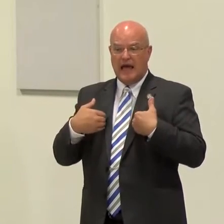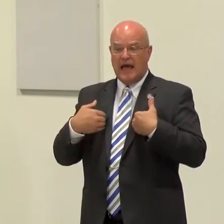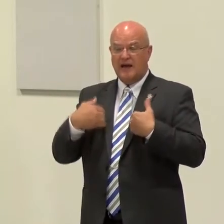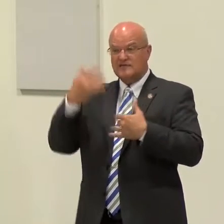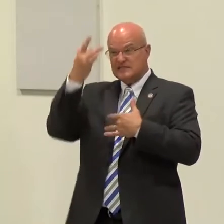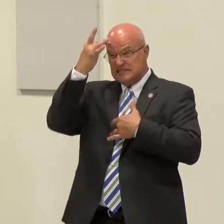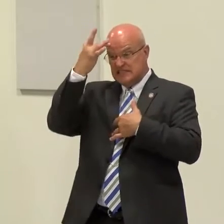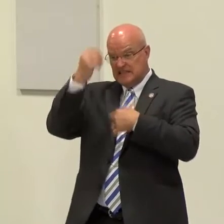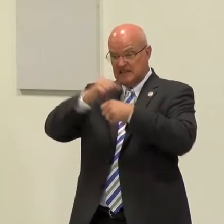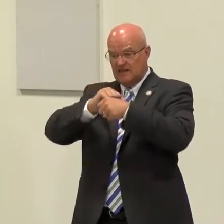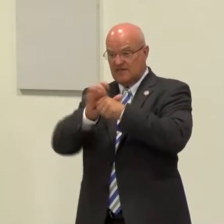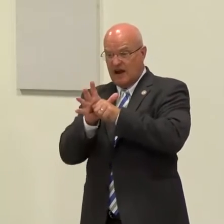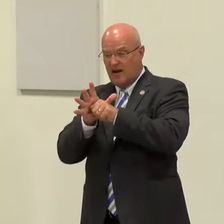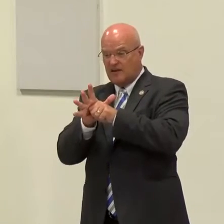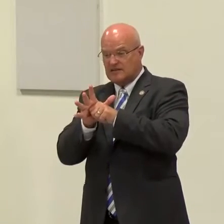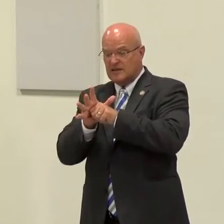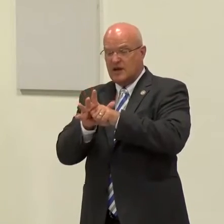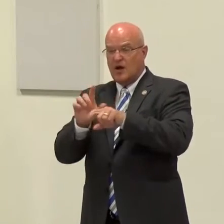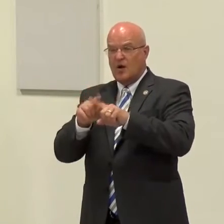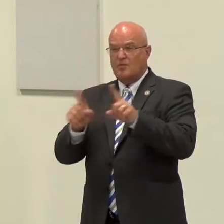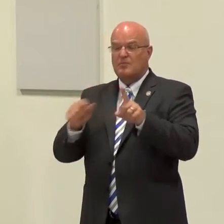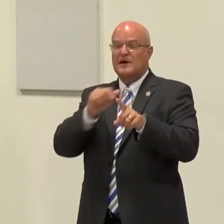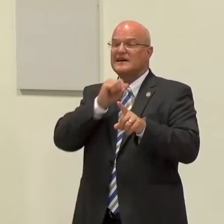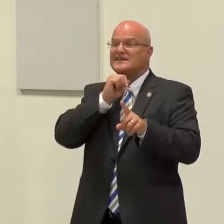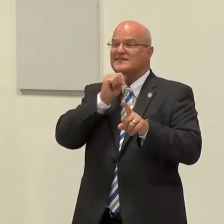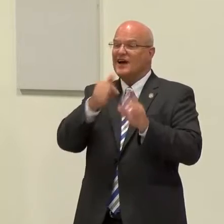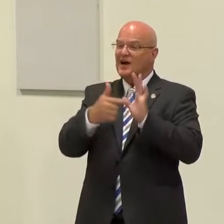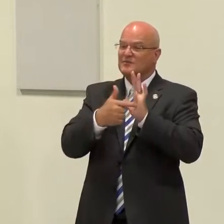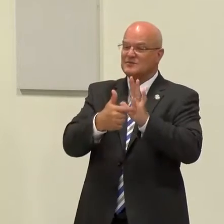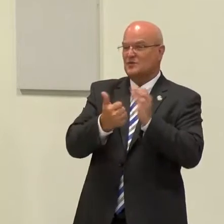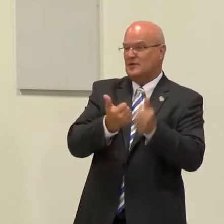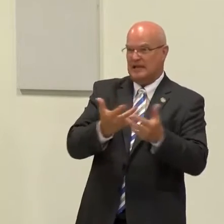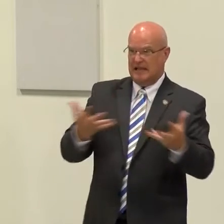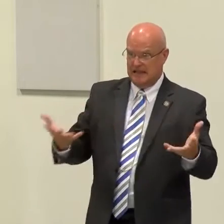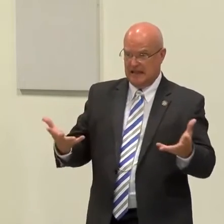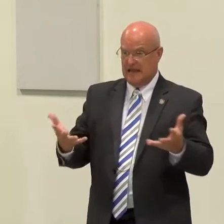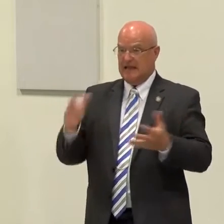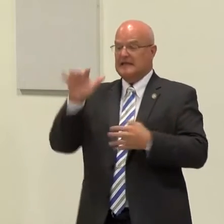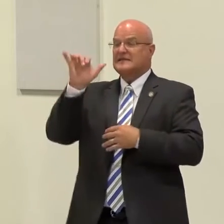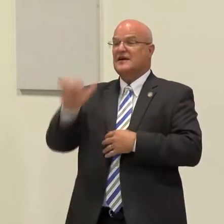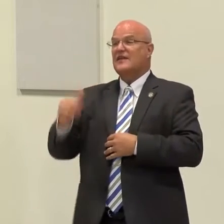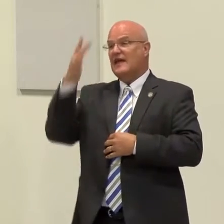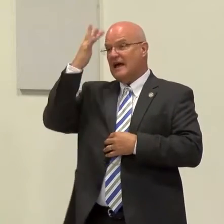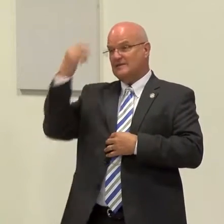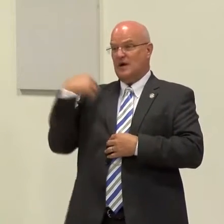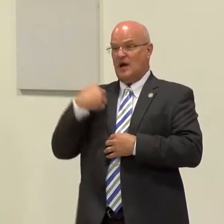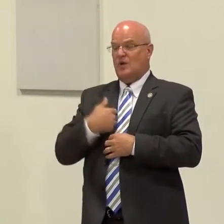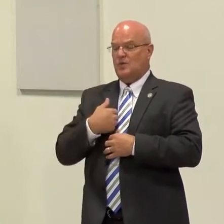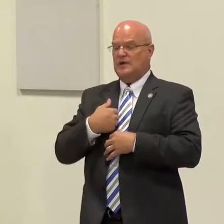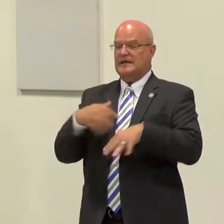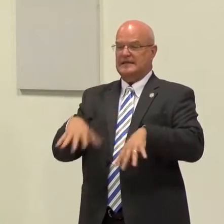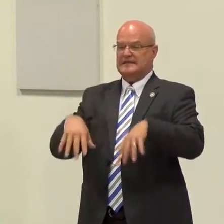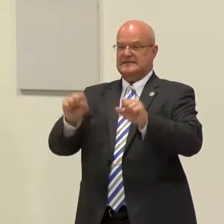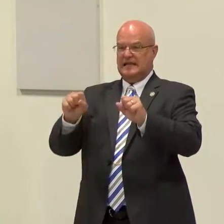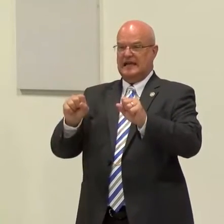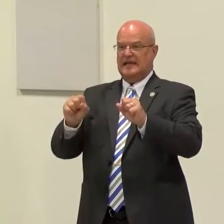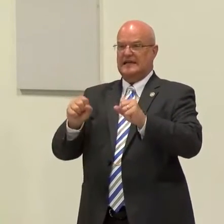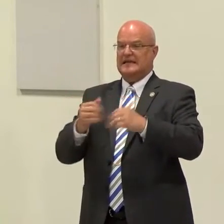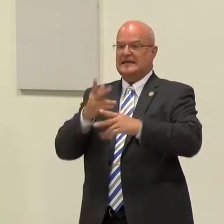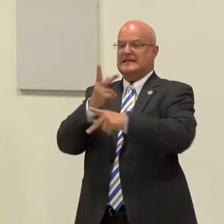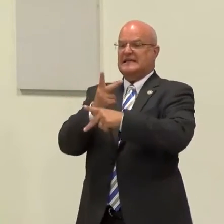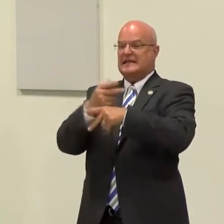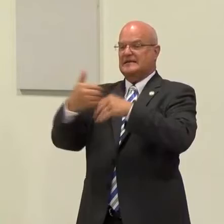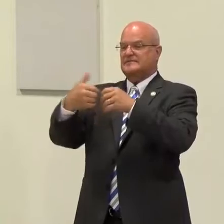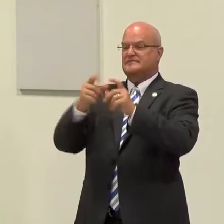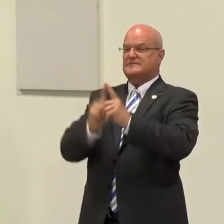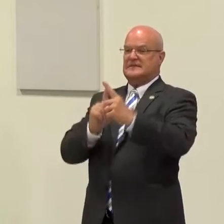asymptomatic, they might have the virus, they might be coming from other states, and so that's why we take the steps to keep that